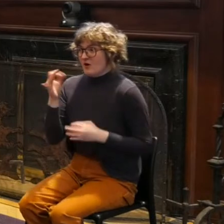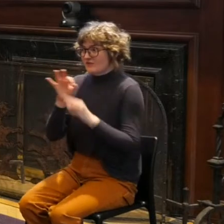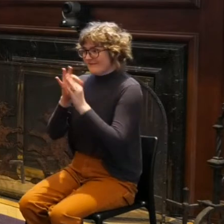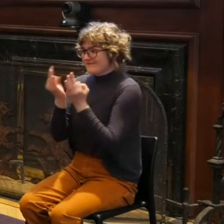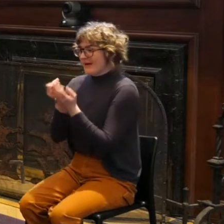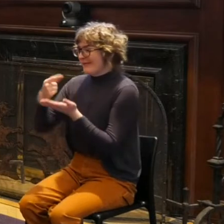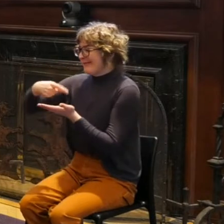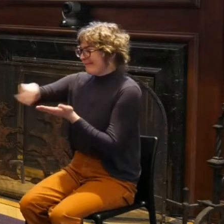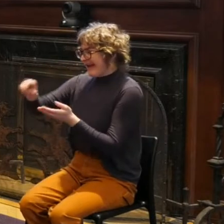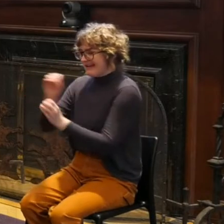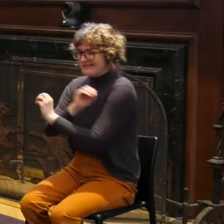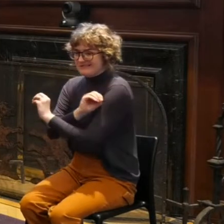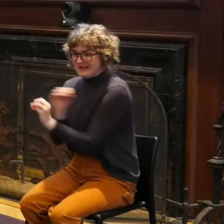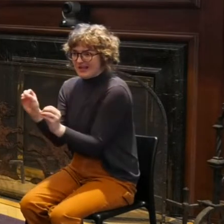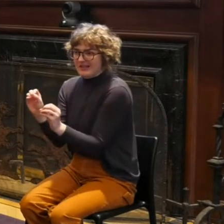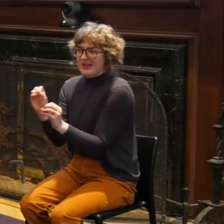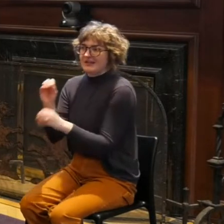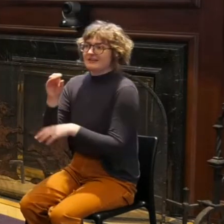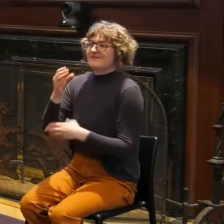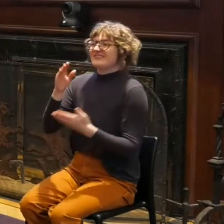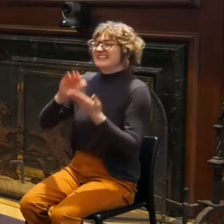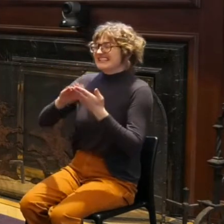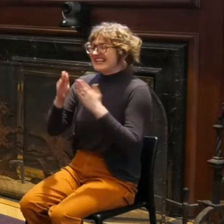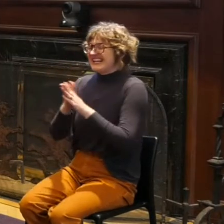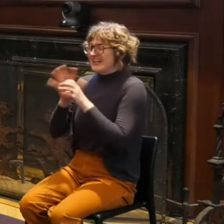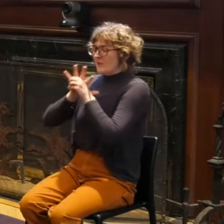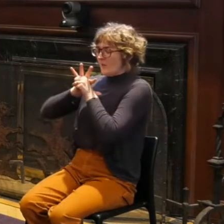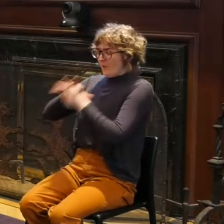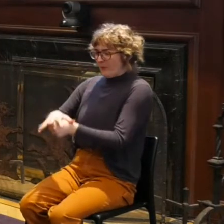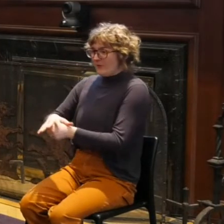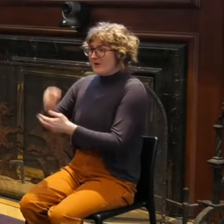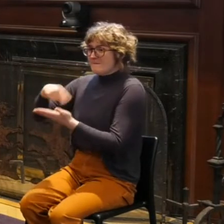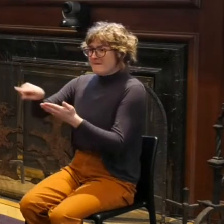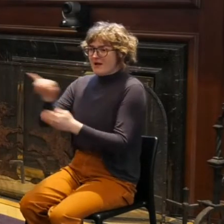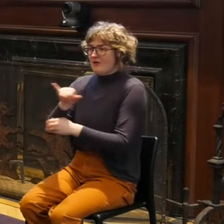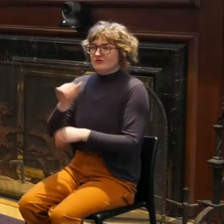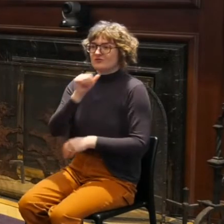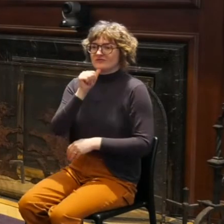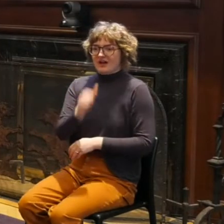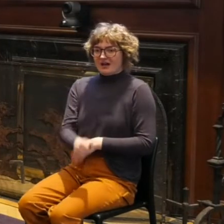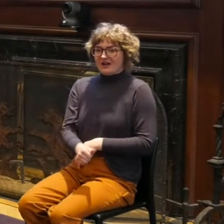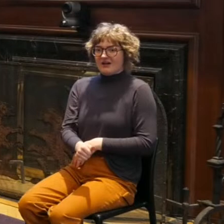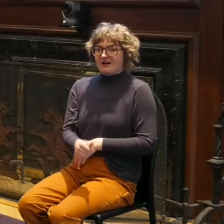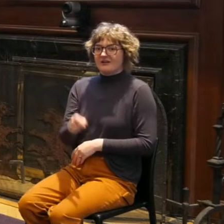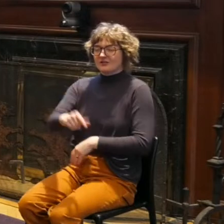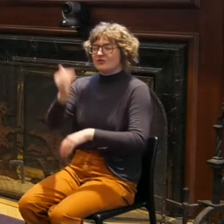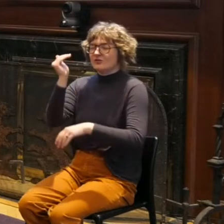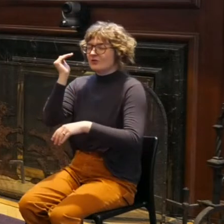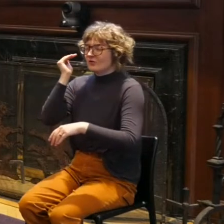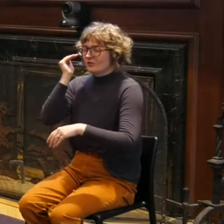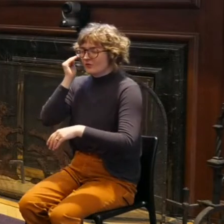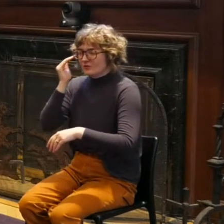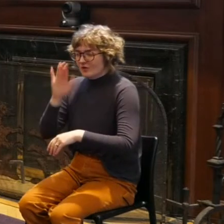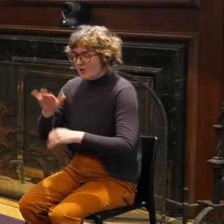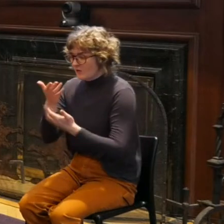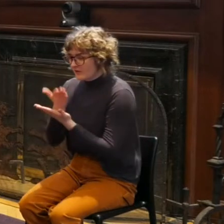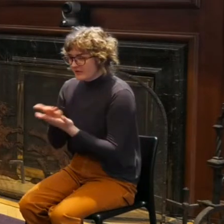pay, and Memphis, the city that crushed you, would not pay. What you did not know was